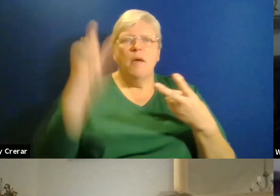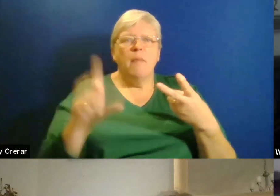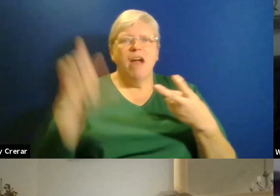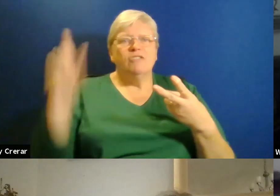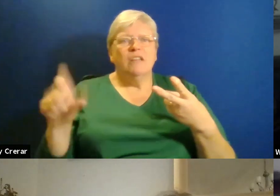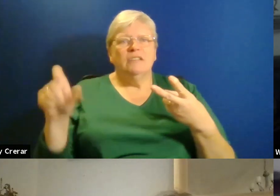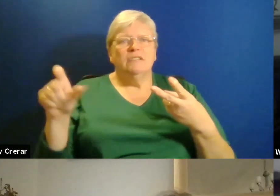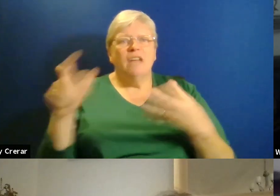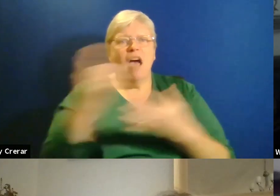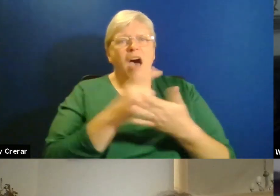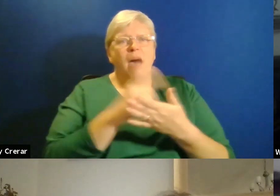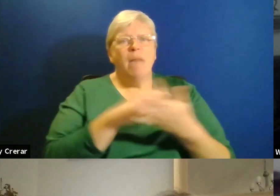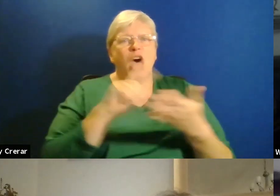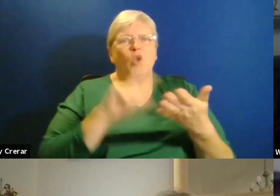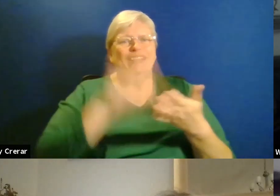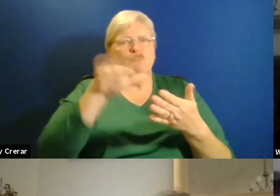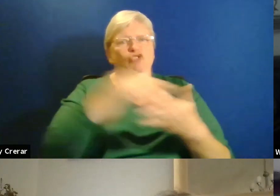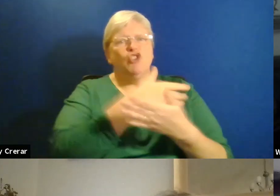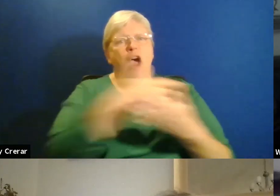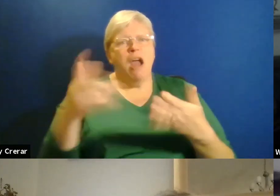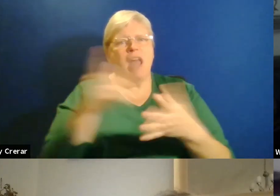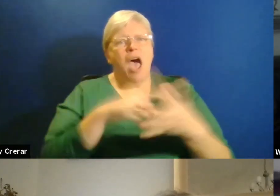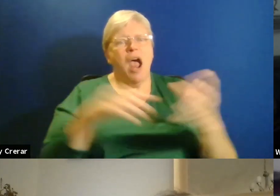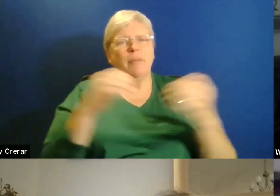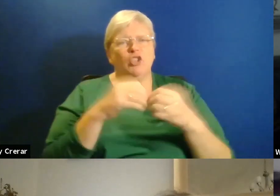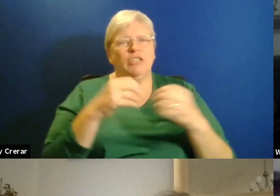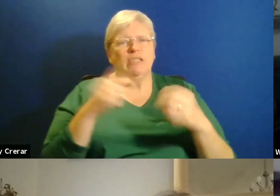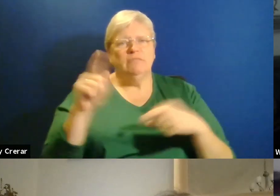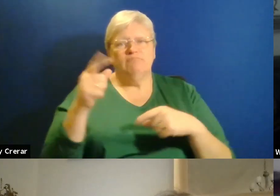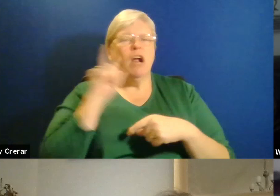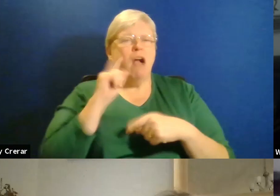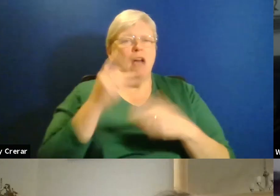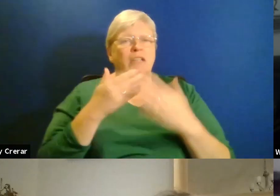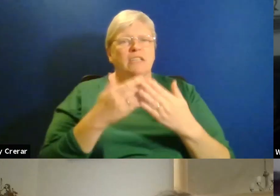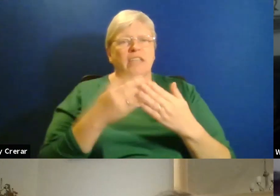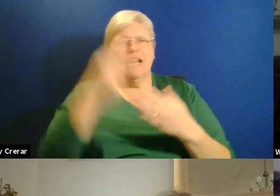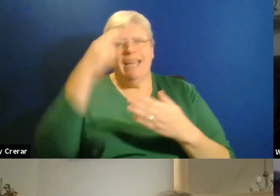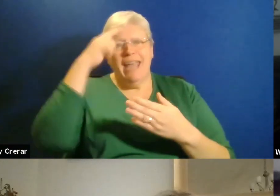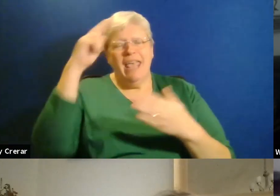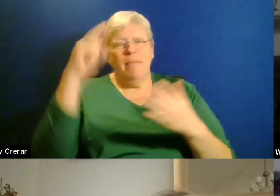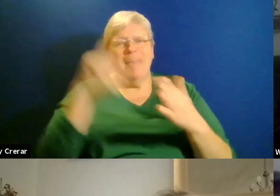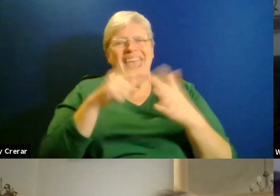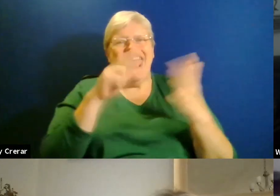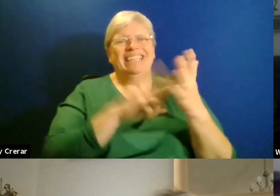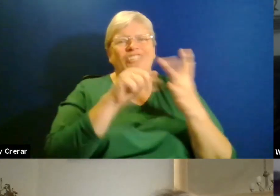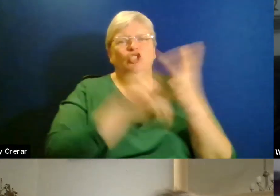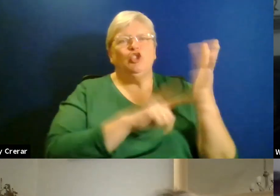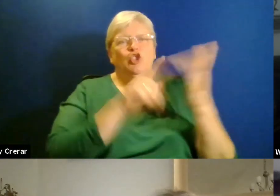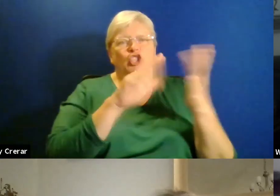literature scene in Aberdeen when she studied here, called NG Mandia,